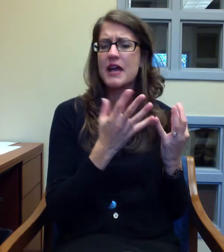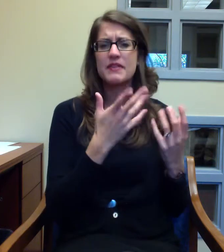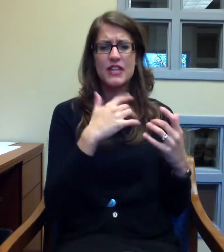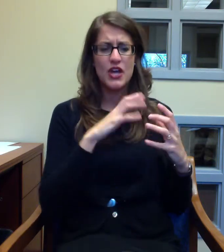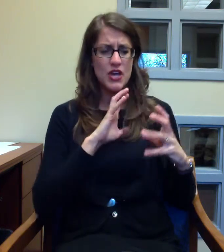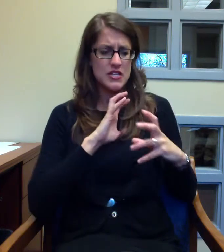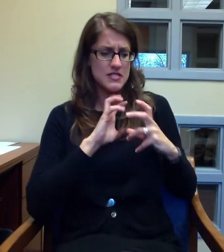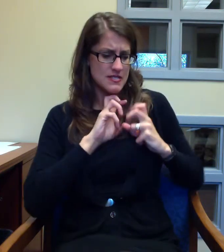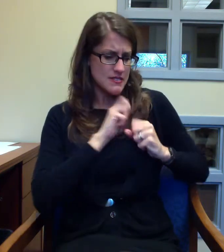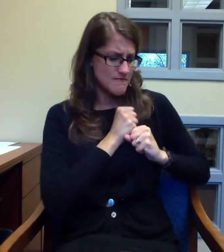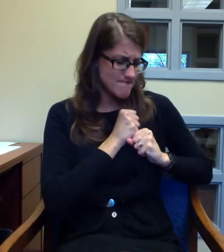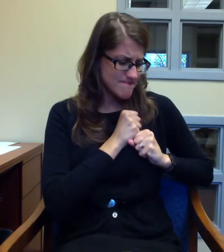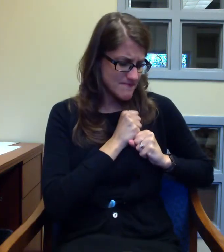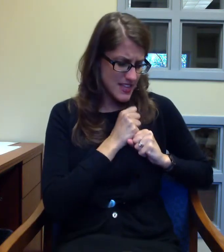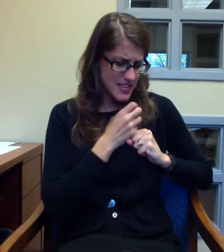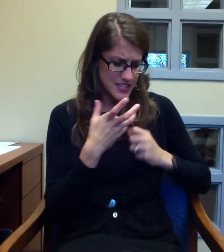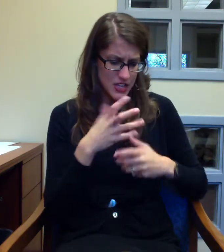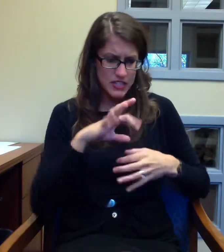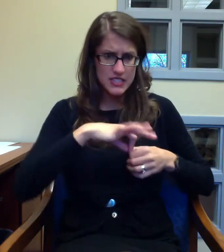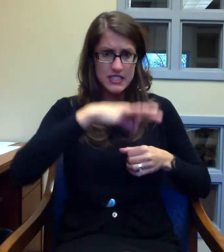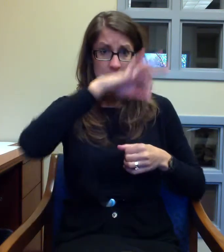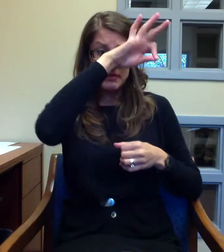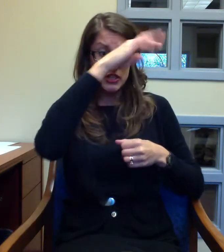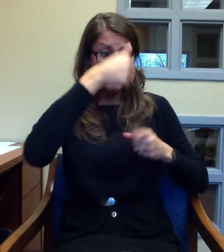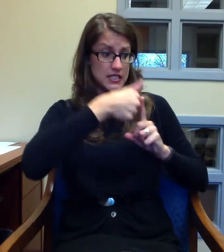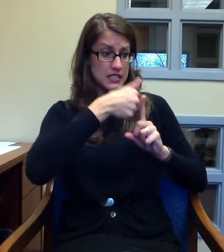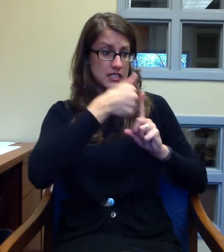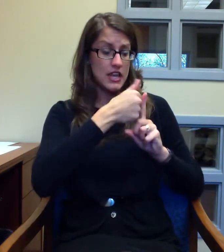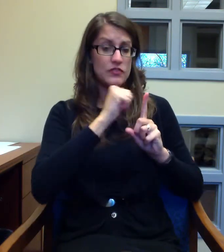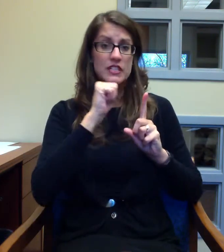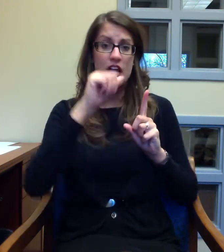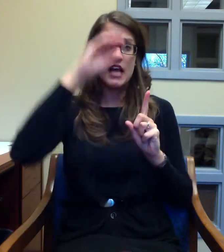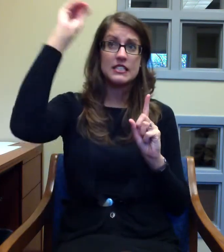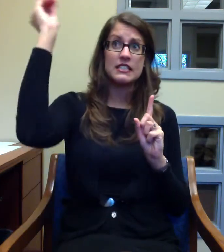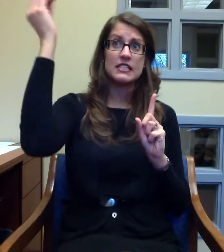tightly that their spirits are not getting the sunlight and nurture they need to grow.